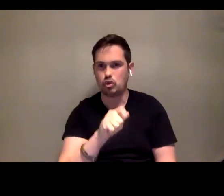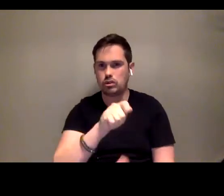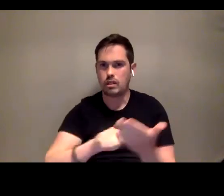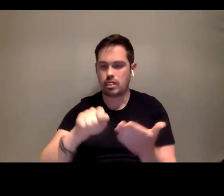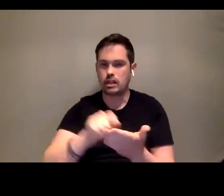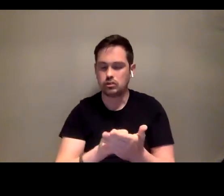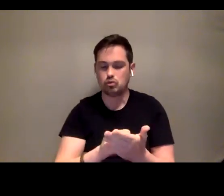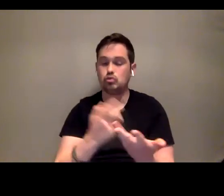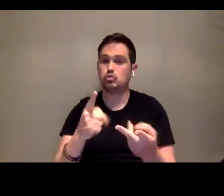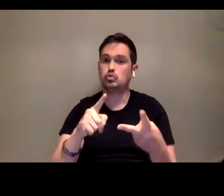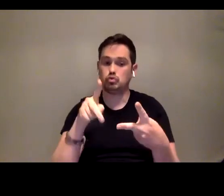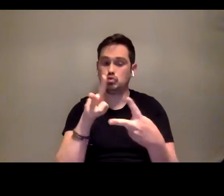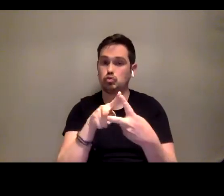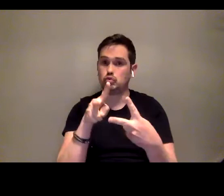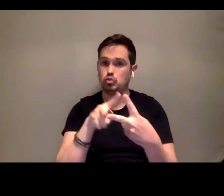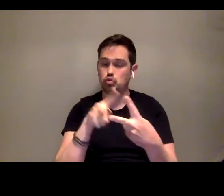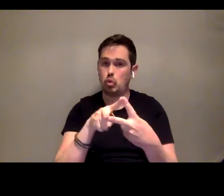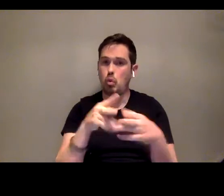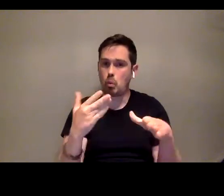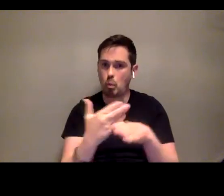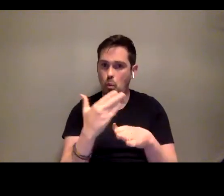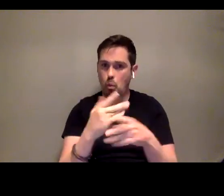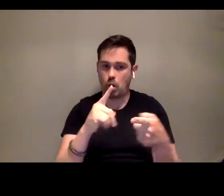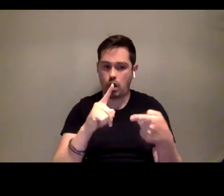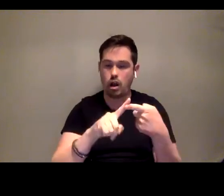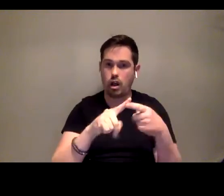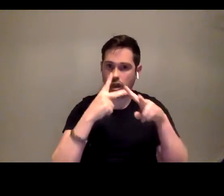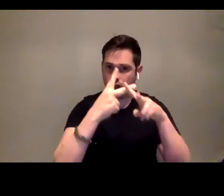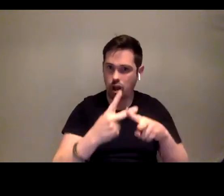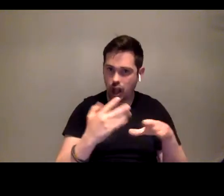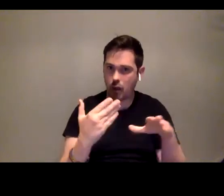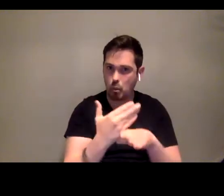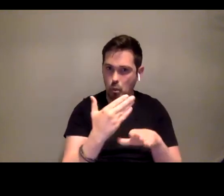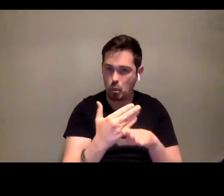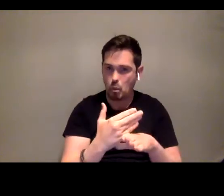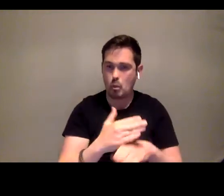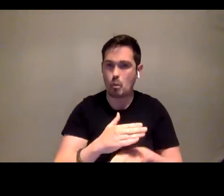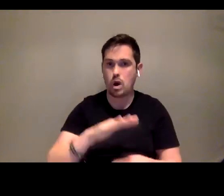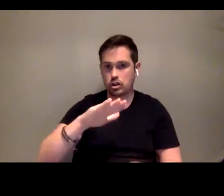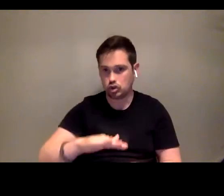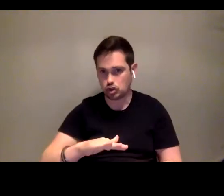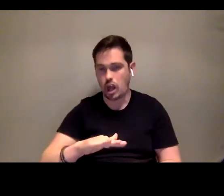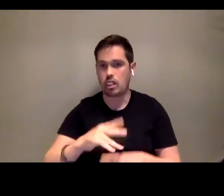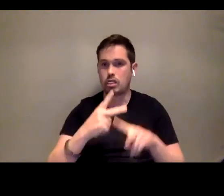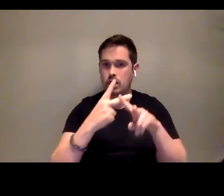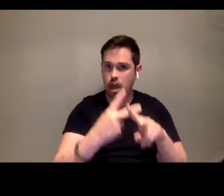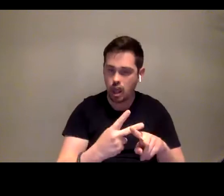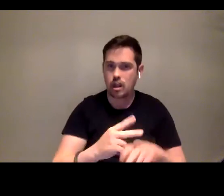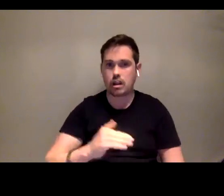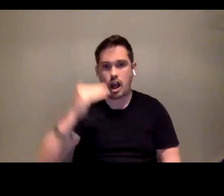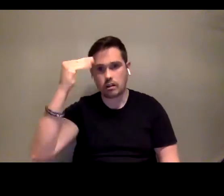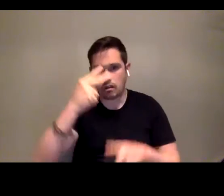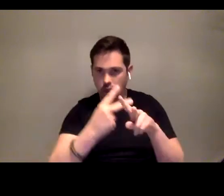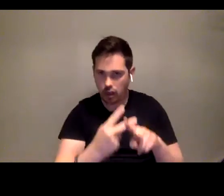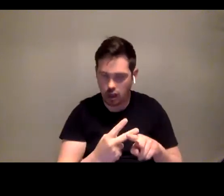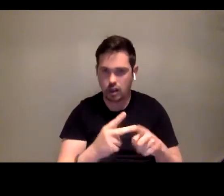at two kind of major types of work. So care work, covering childcare and adult care, and